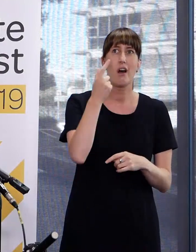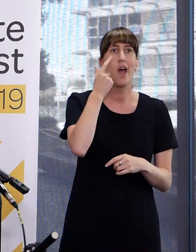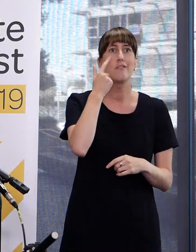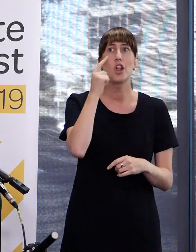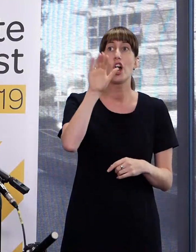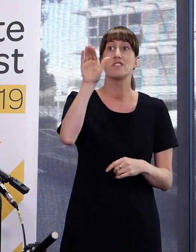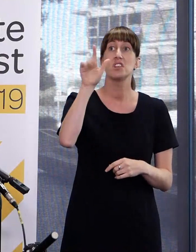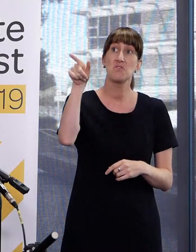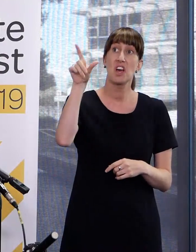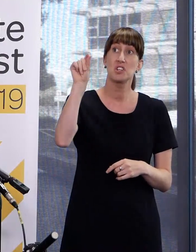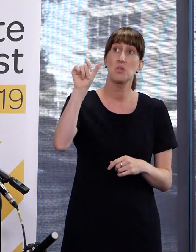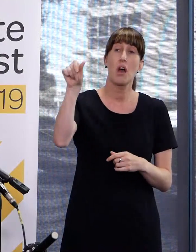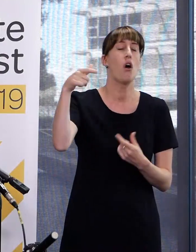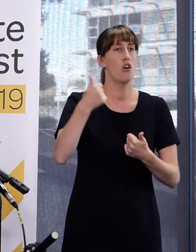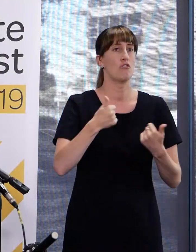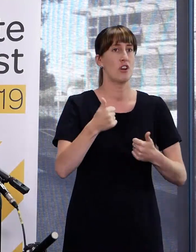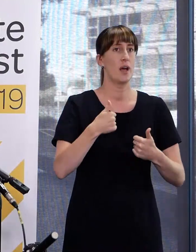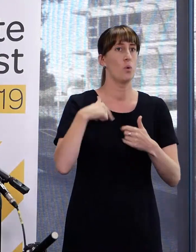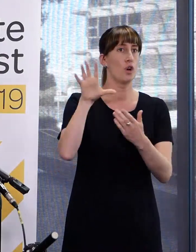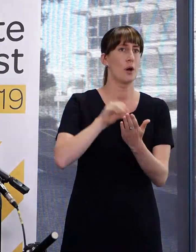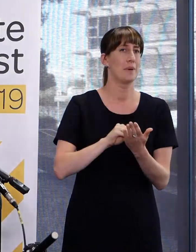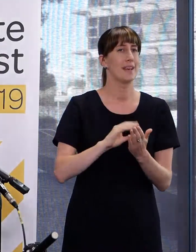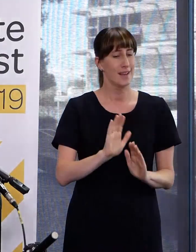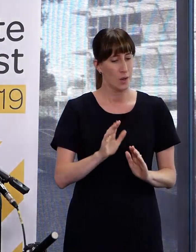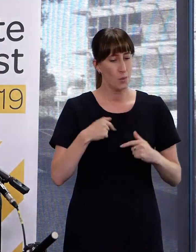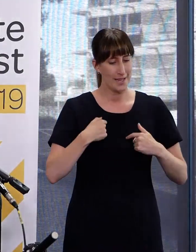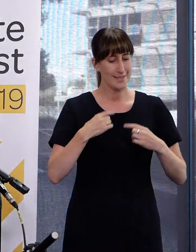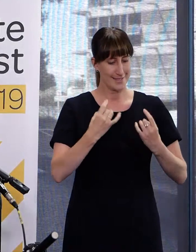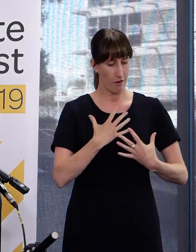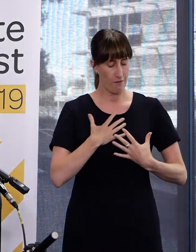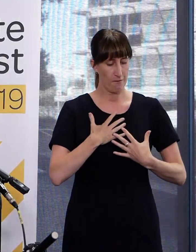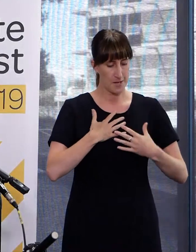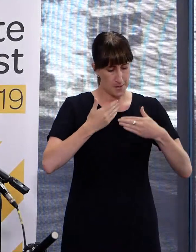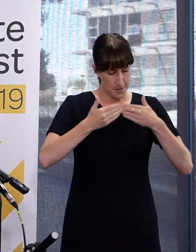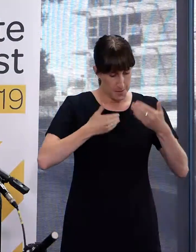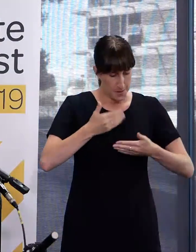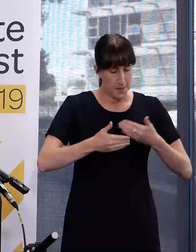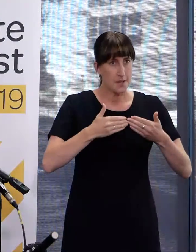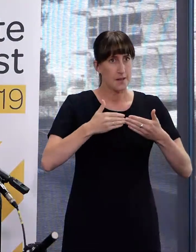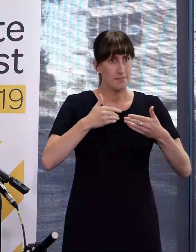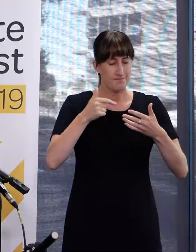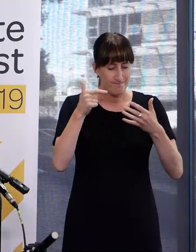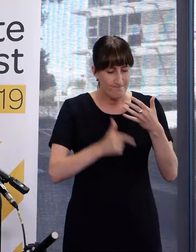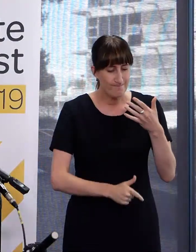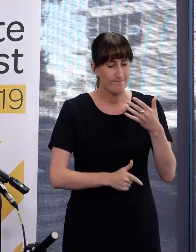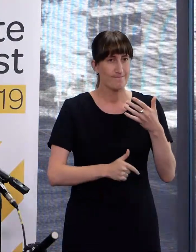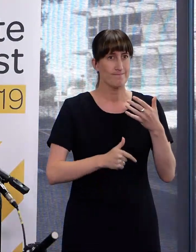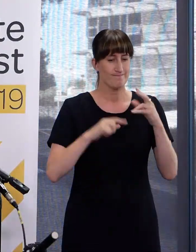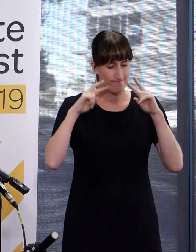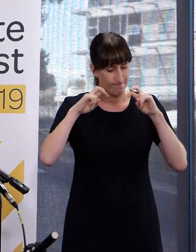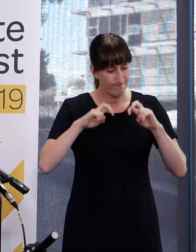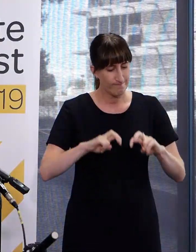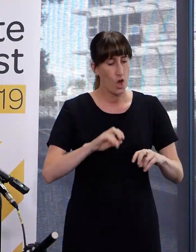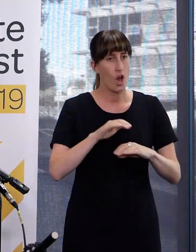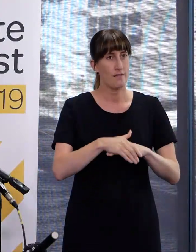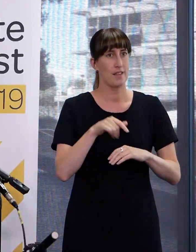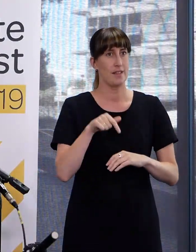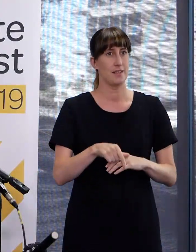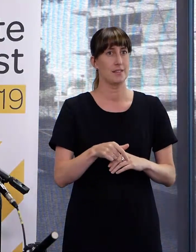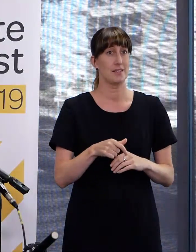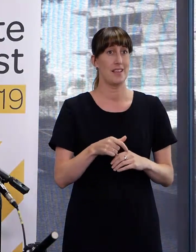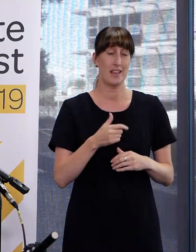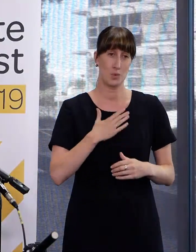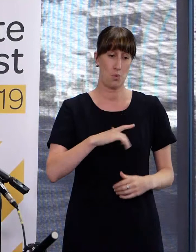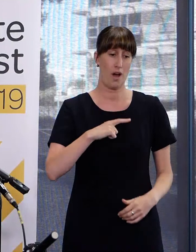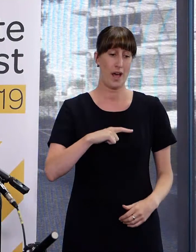original studies and the data themselves. And I think that's part of the reason I'm confident that we can, tell New Zealanders that this